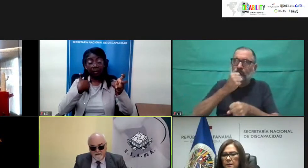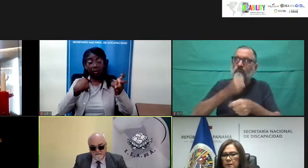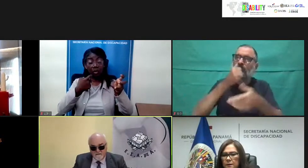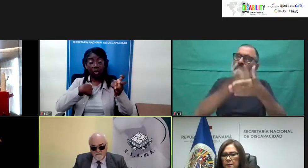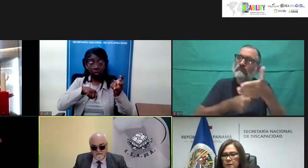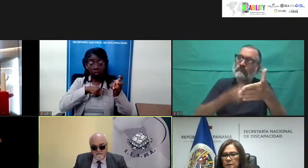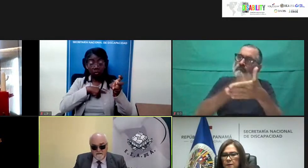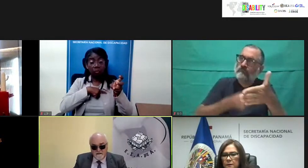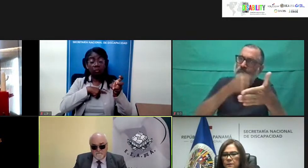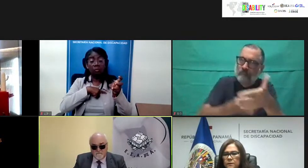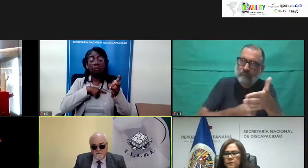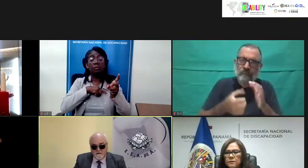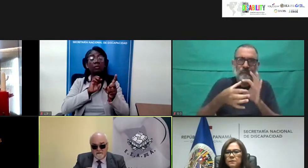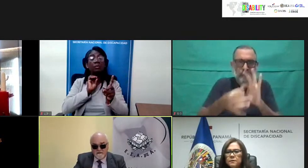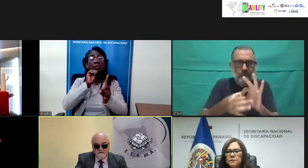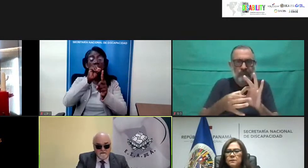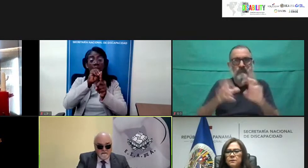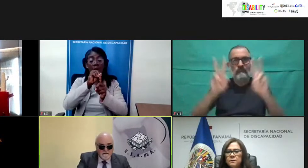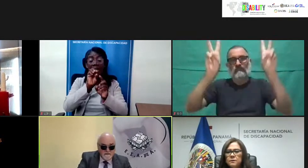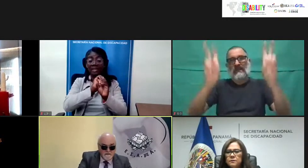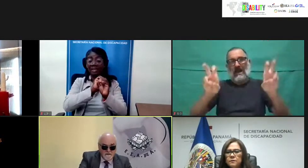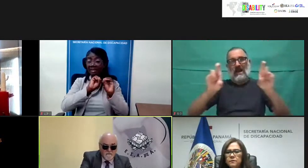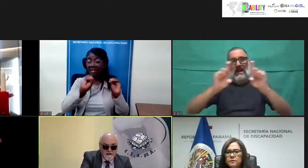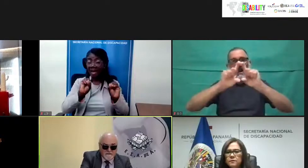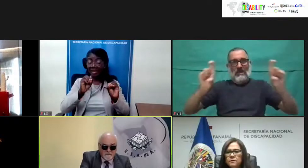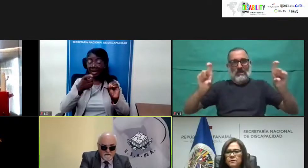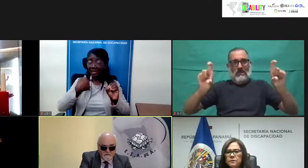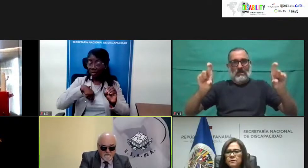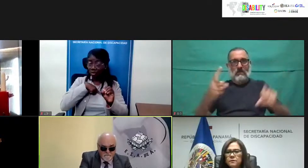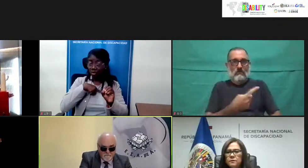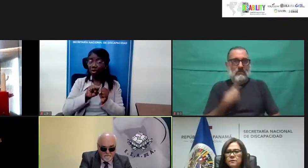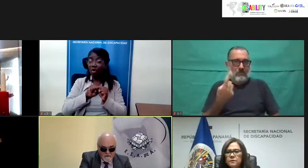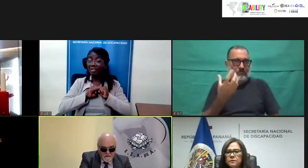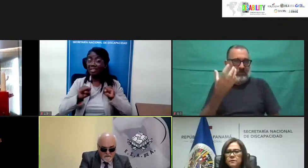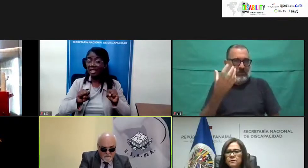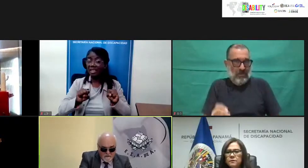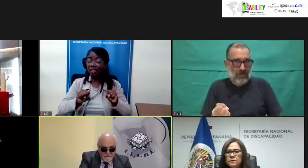applied and fully respected